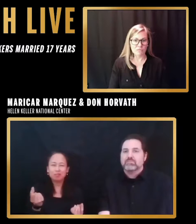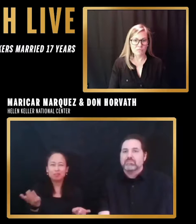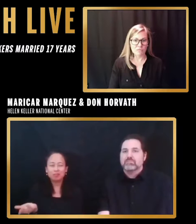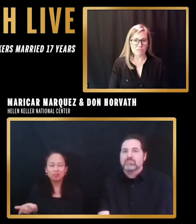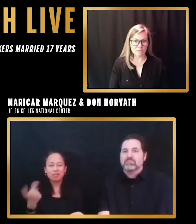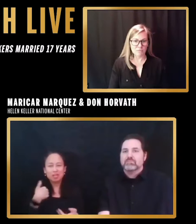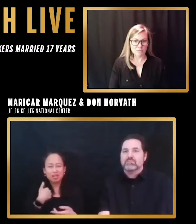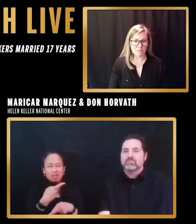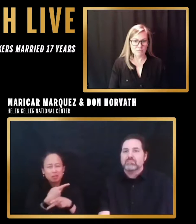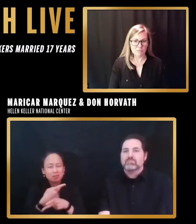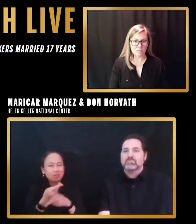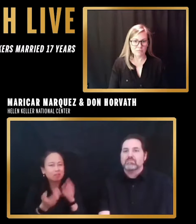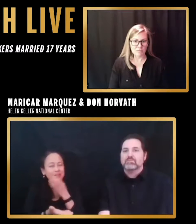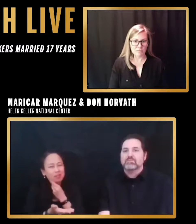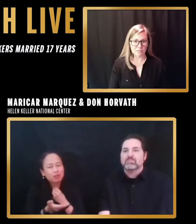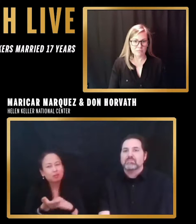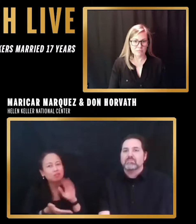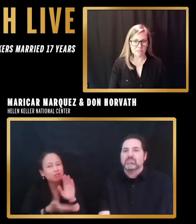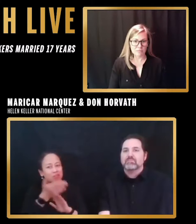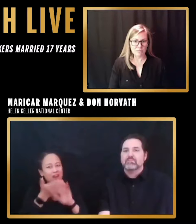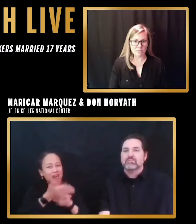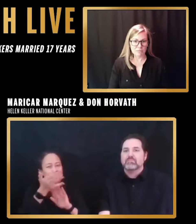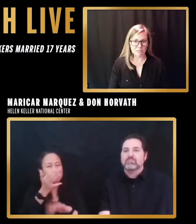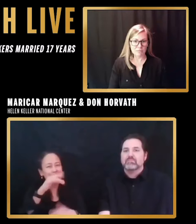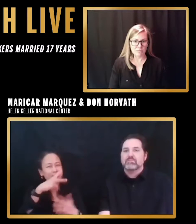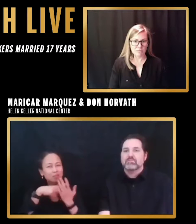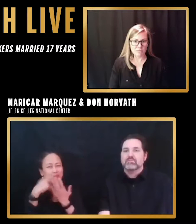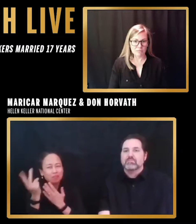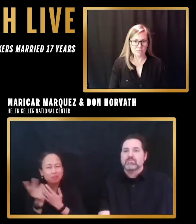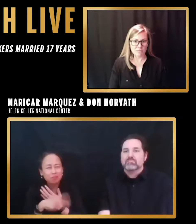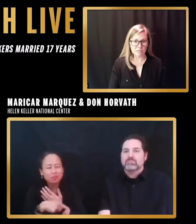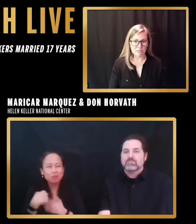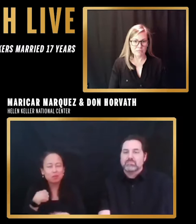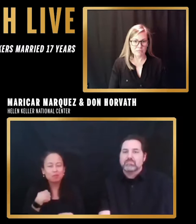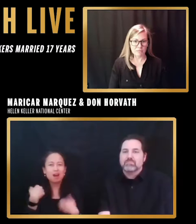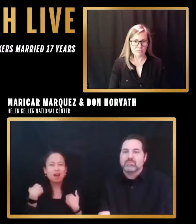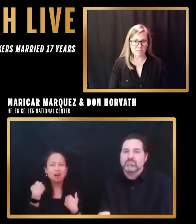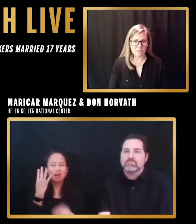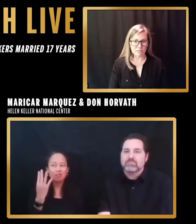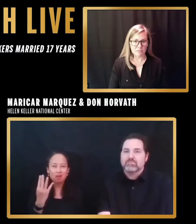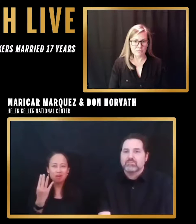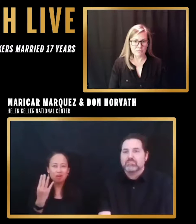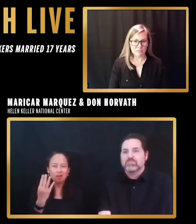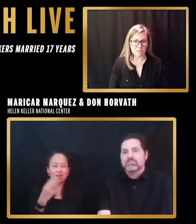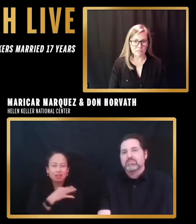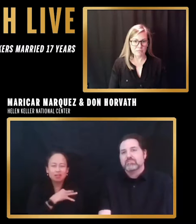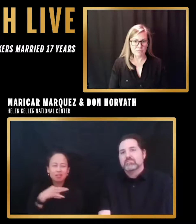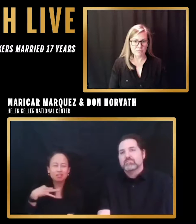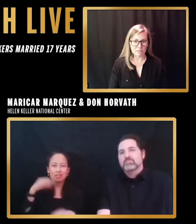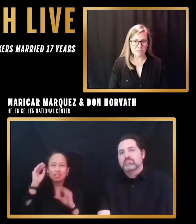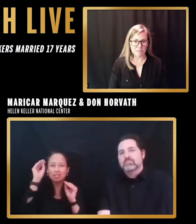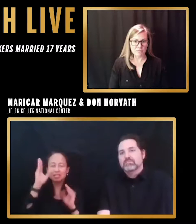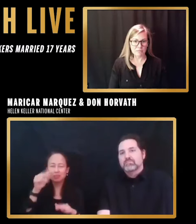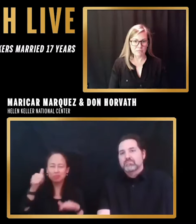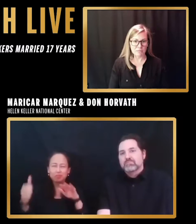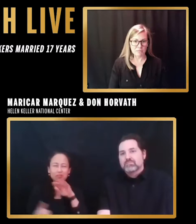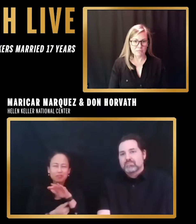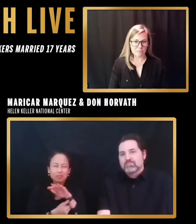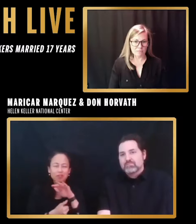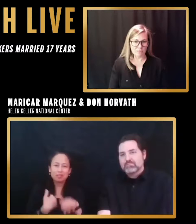This summer was my 5th anniversary as supervisor of this particular department.